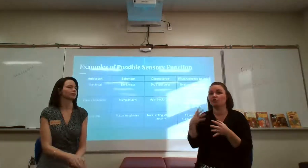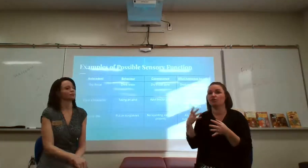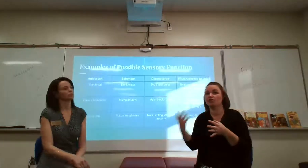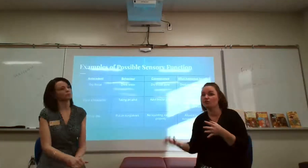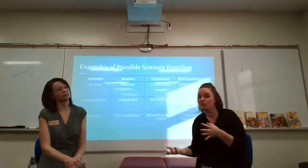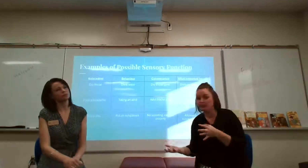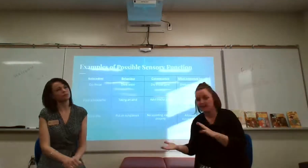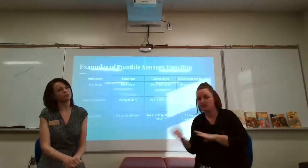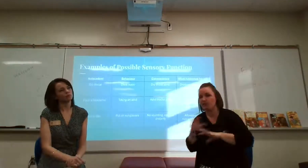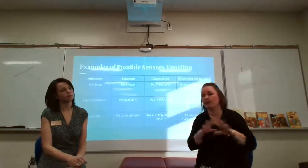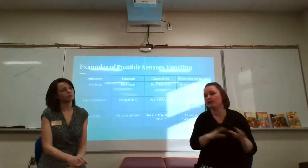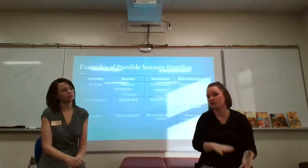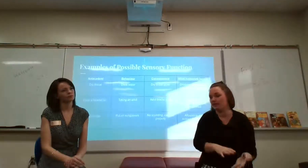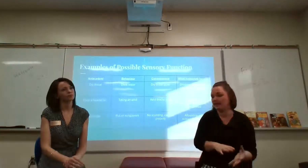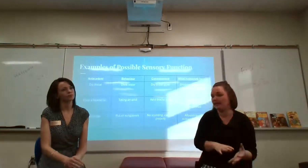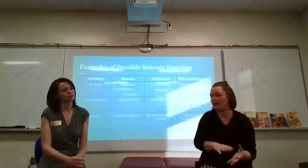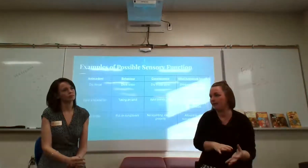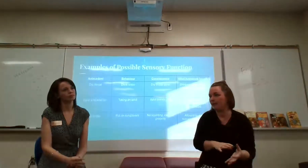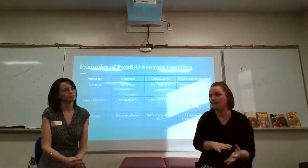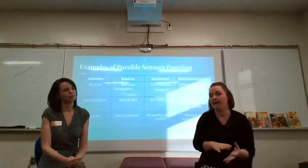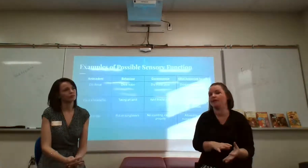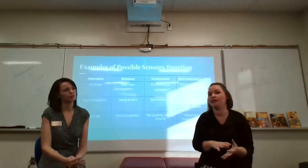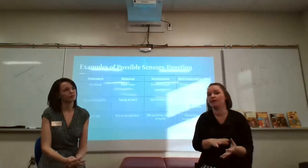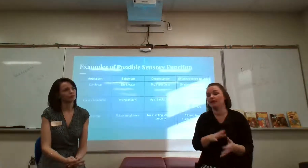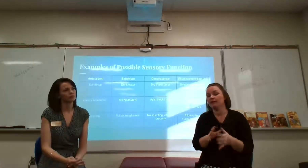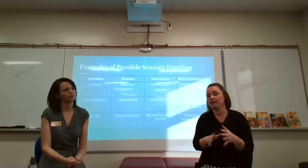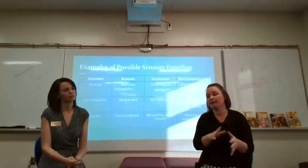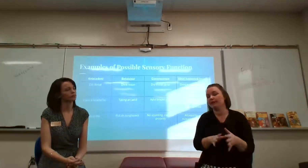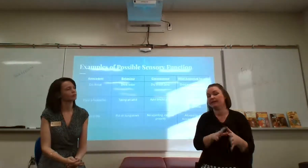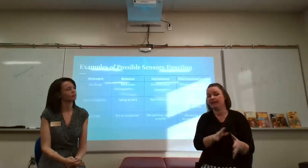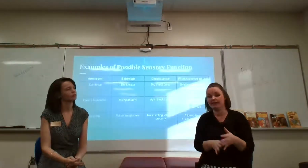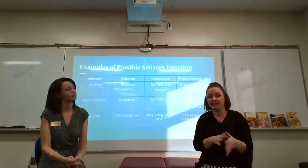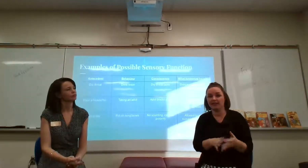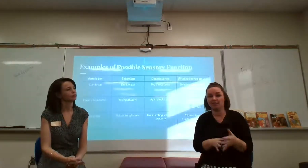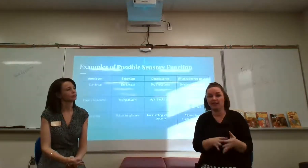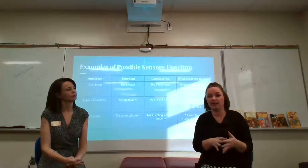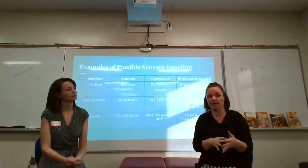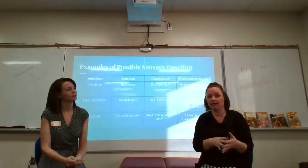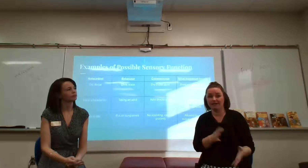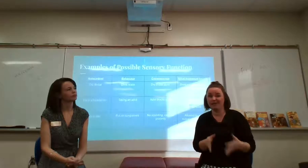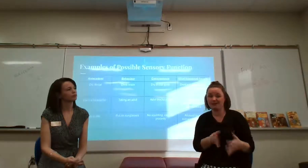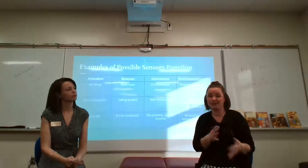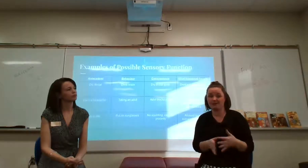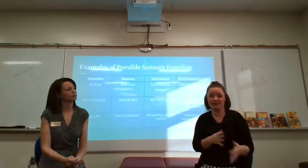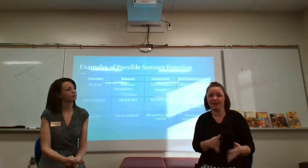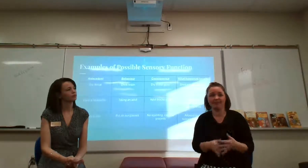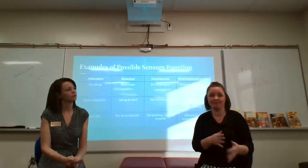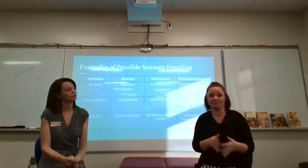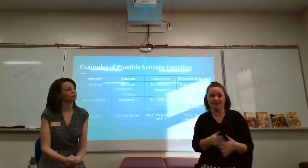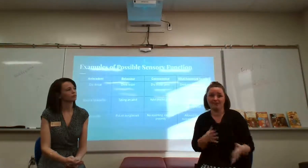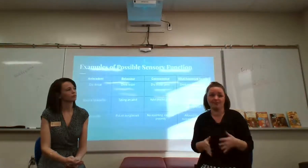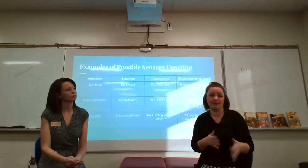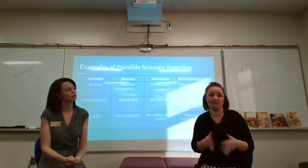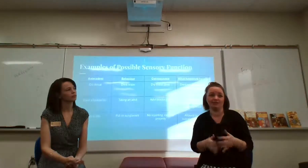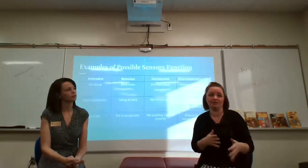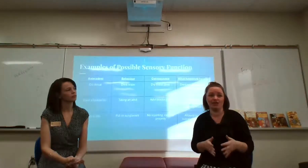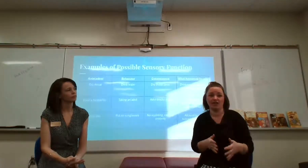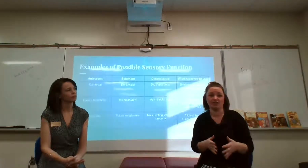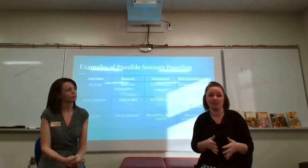don't assume it's sensory. We want to make sure we take that behavior data, because if it is sensory, sometimes it's something that I just don't care to change